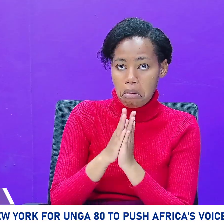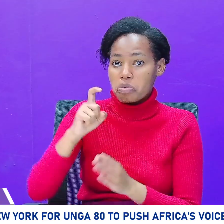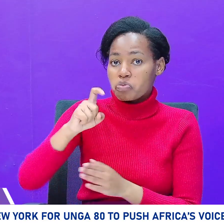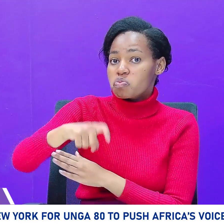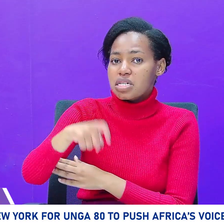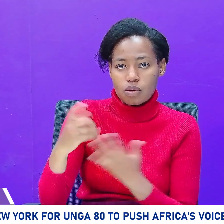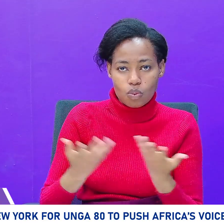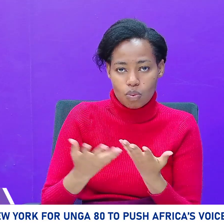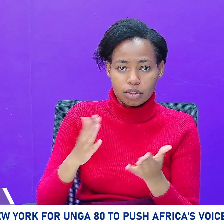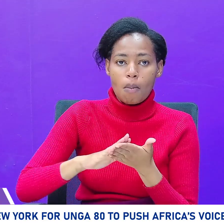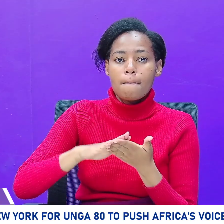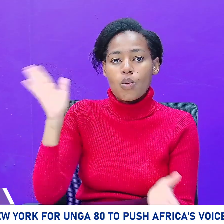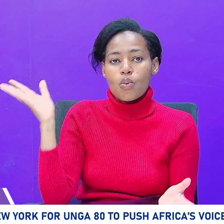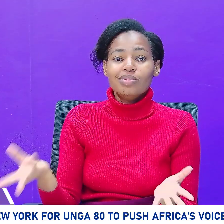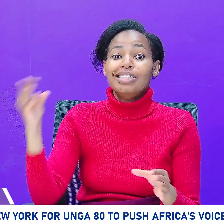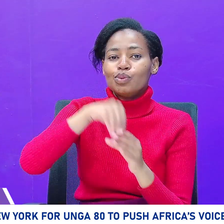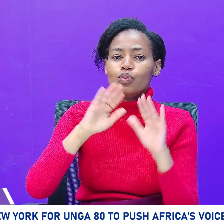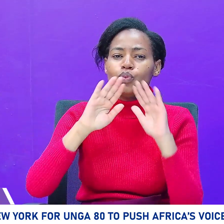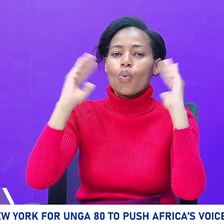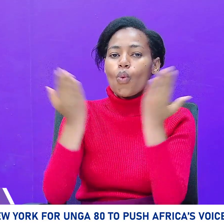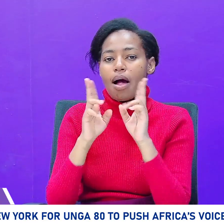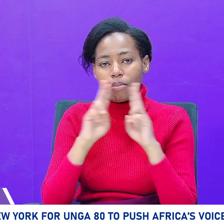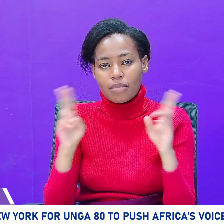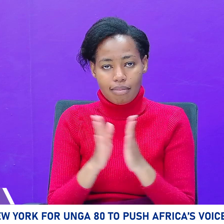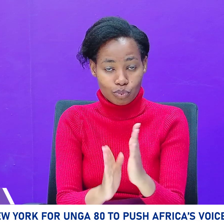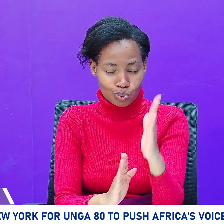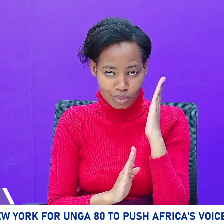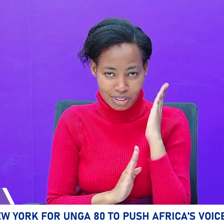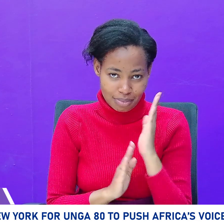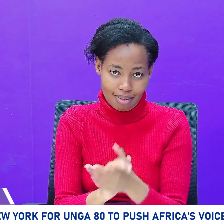more inclusive global peace and security framework.